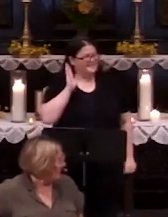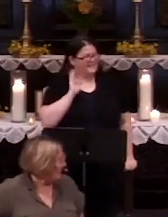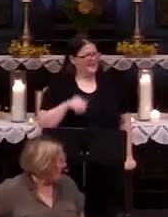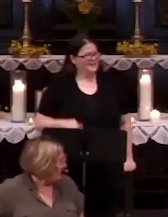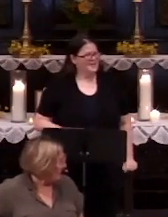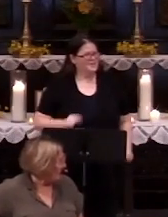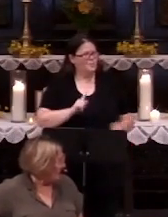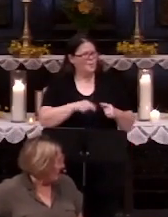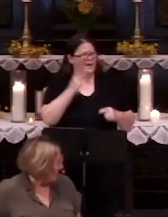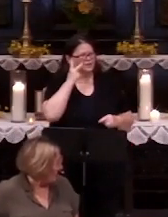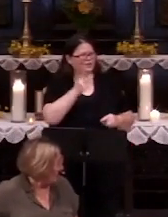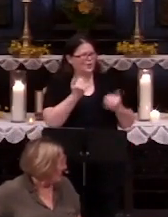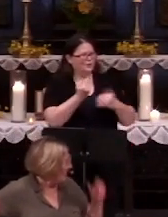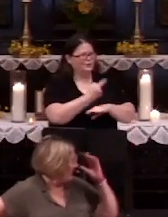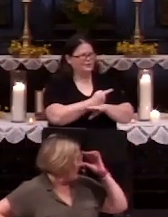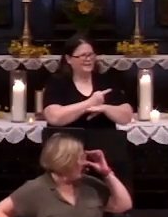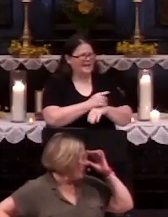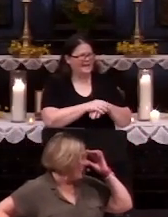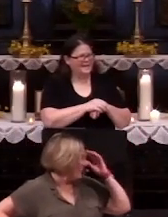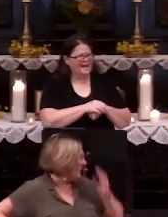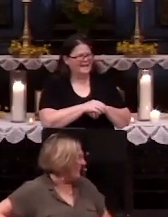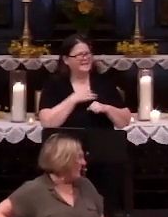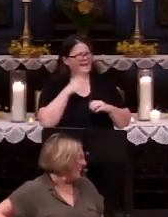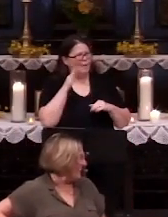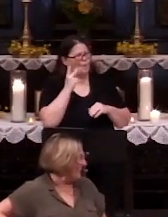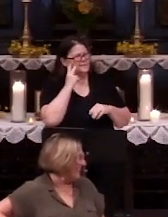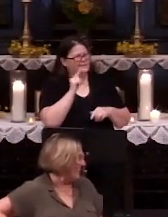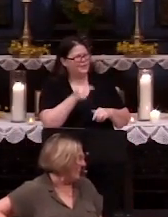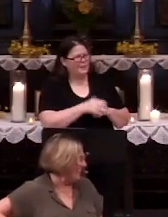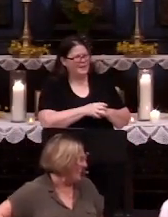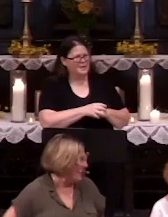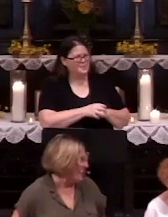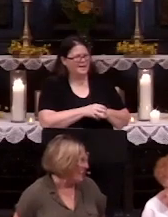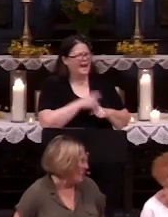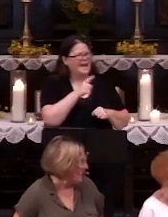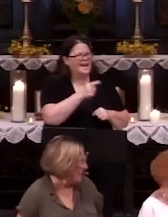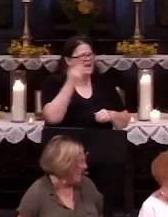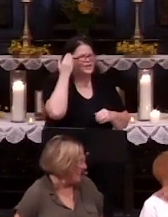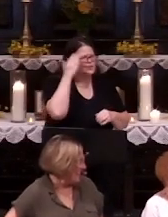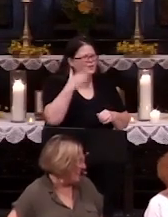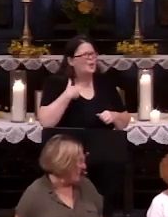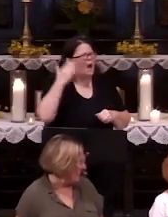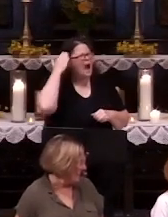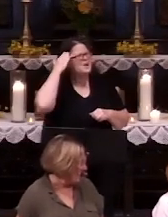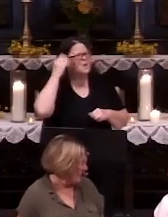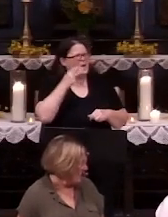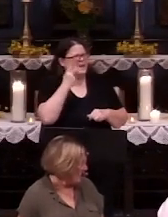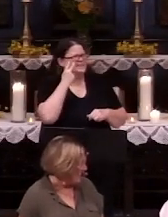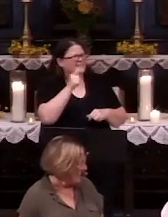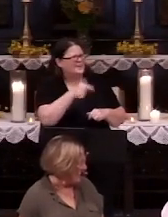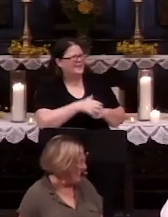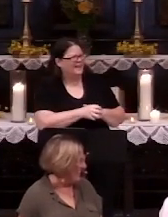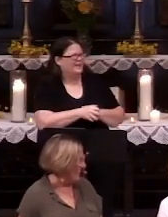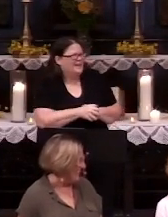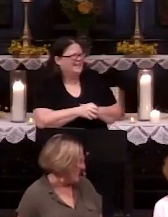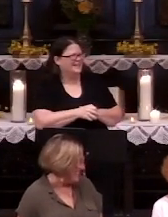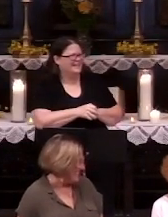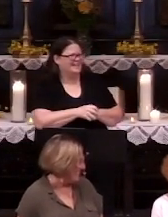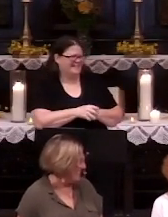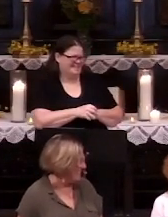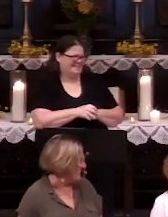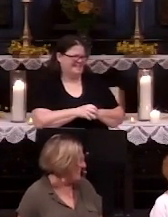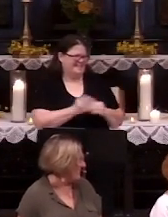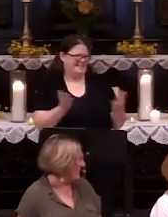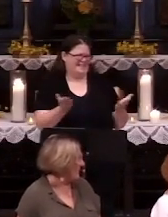Saw you earlier. You said, maybe I'll see you later, and she didn't know how soon that would be. Right,